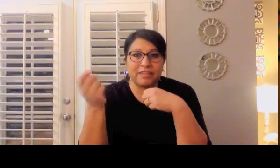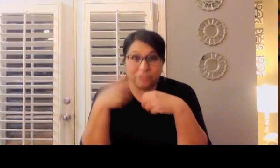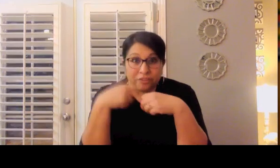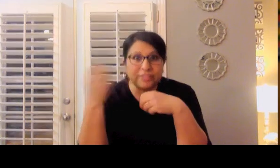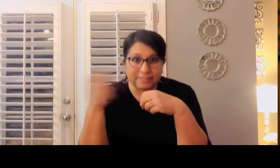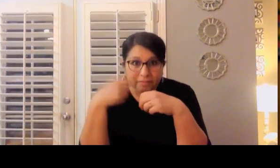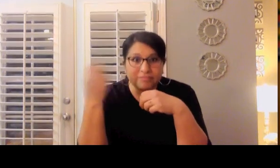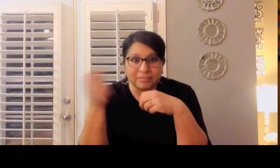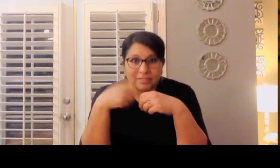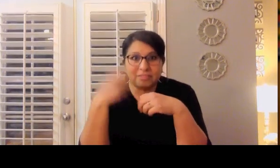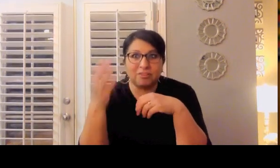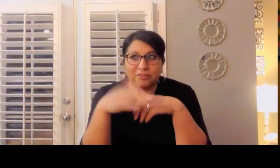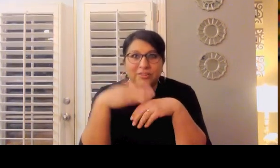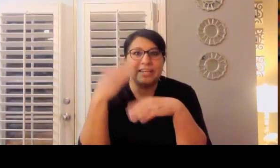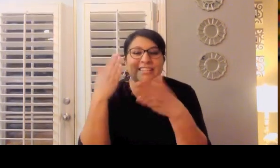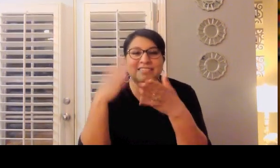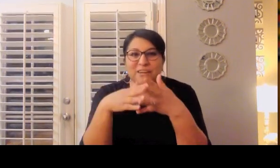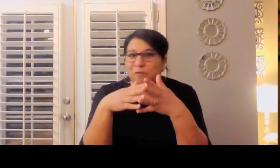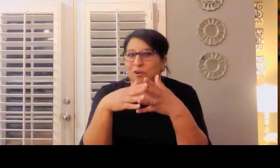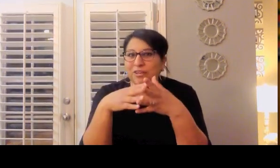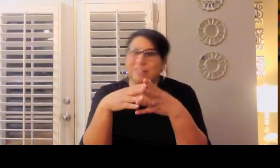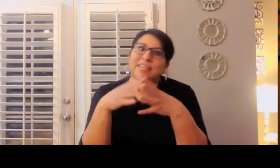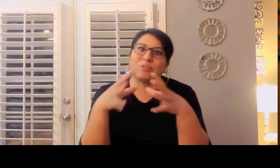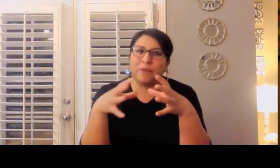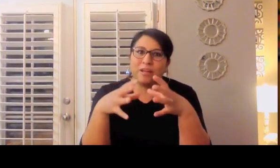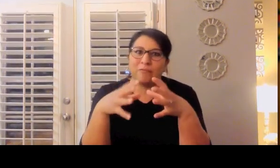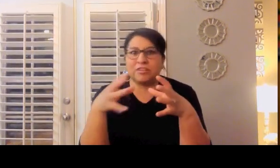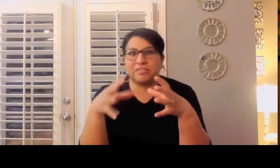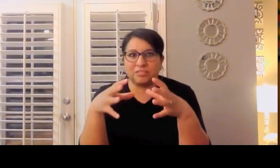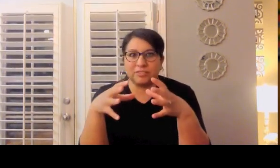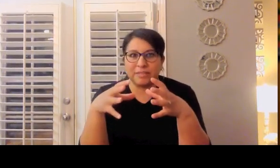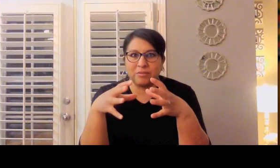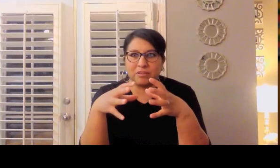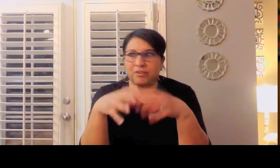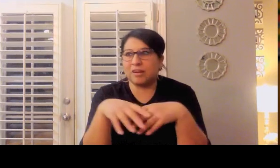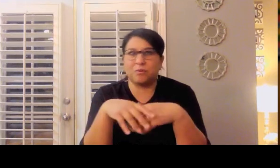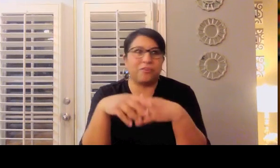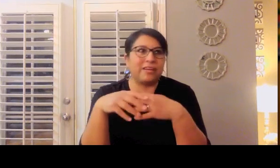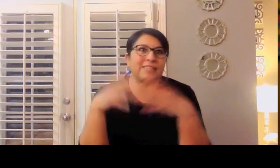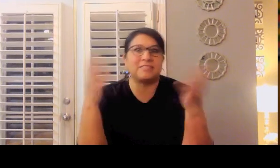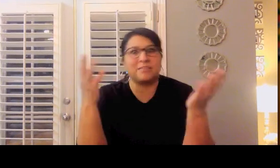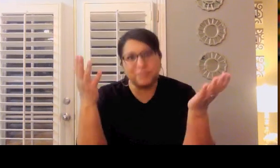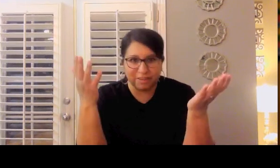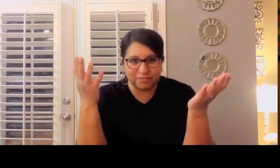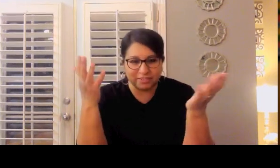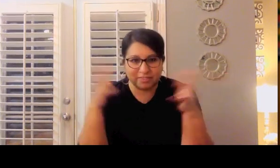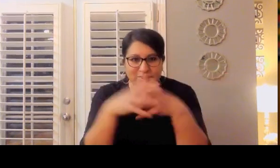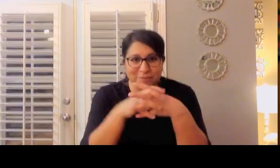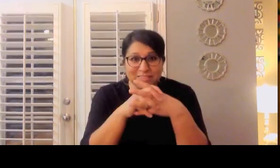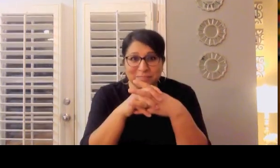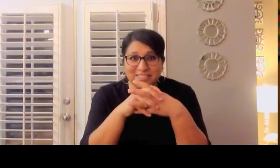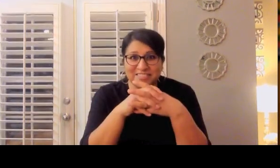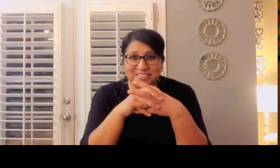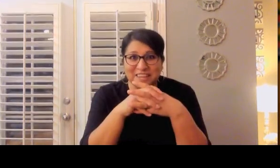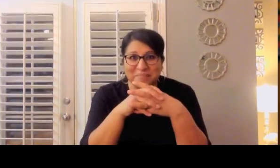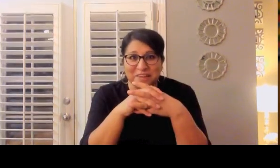they're getting cookies out. Yeah. So instead of ordering just like 12 for the dessert table, they're now ordering like 75 cookies. So I would